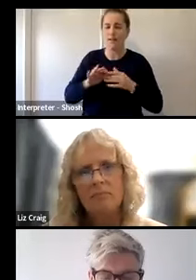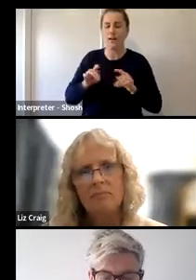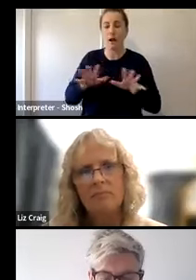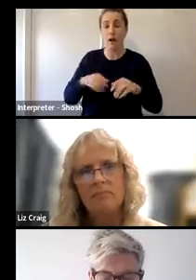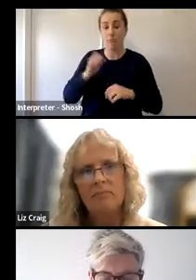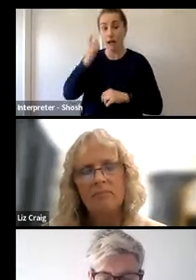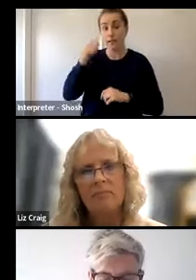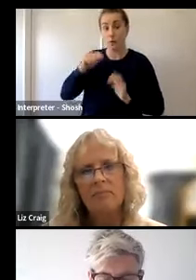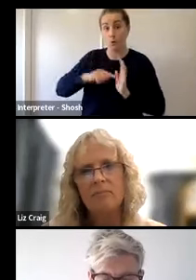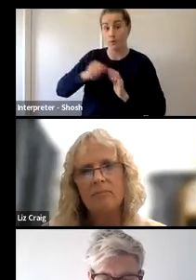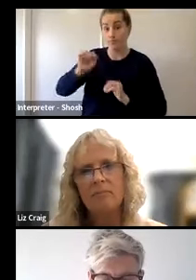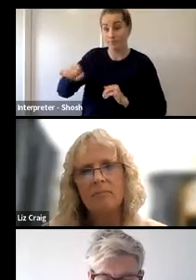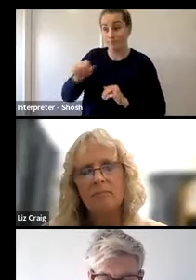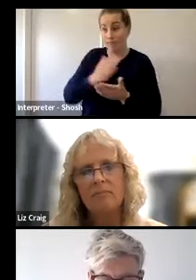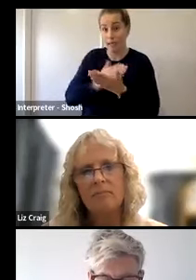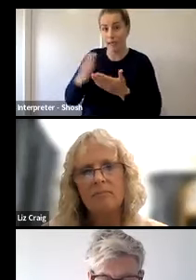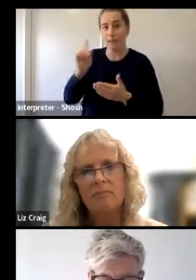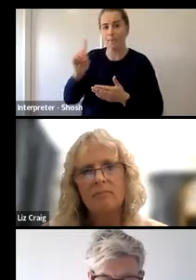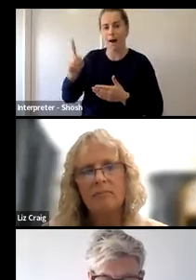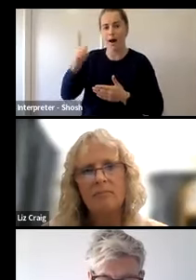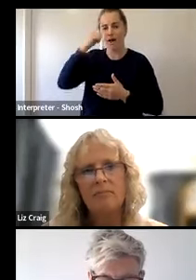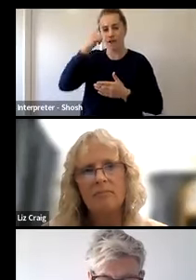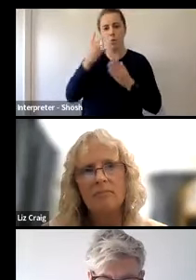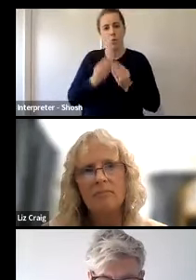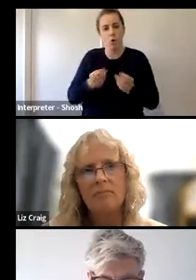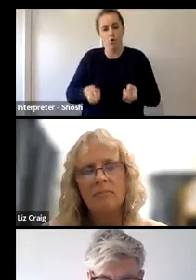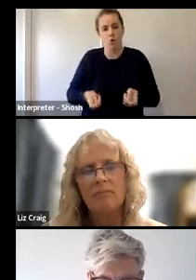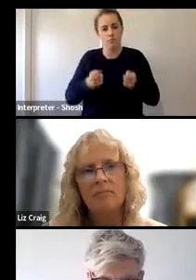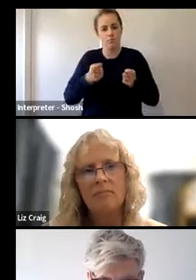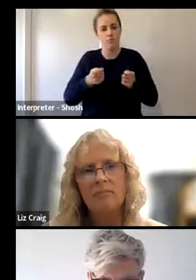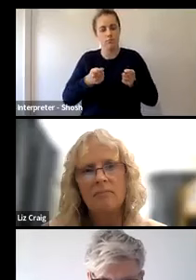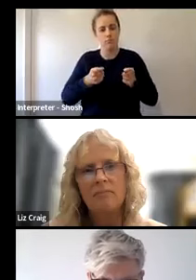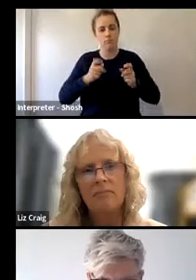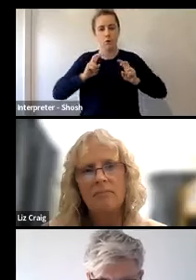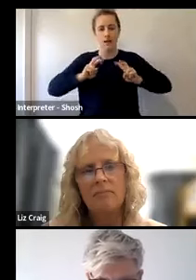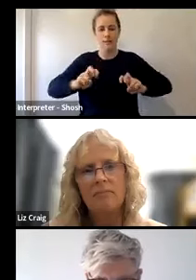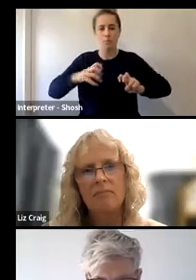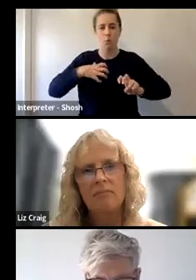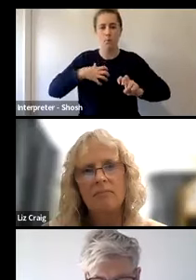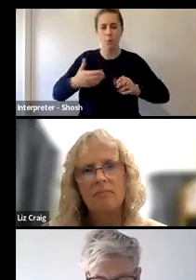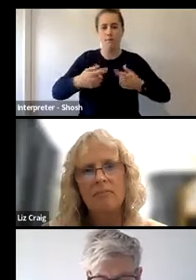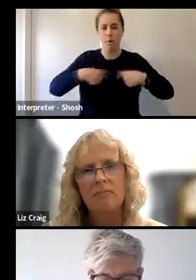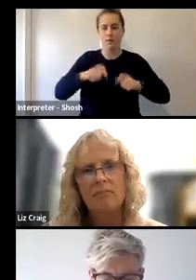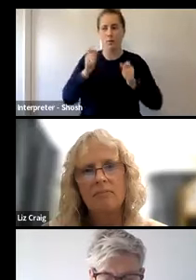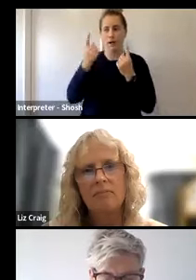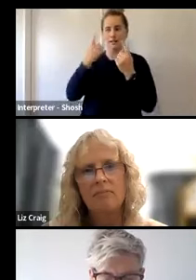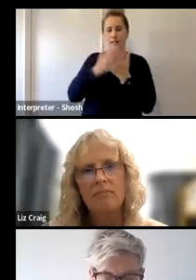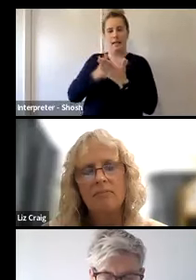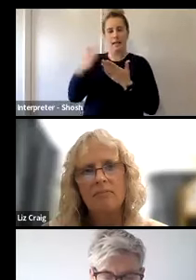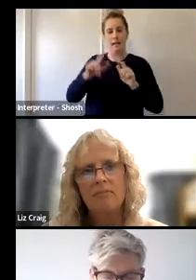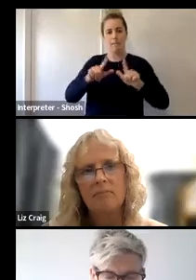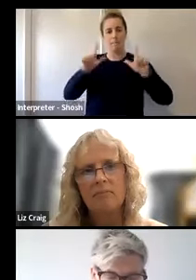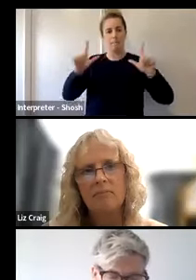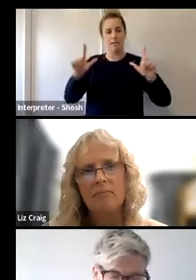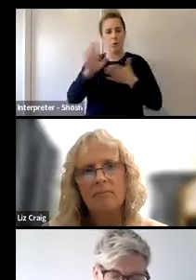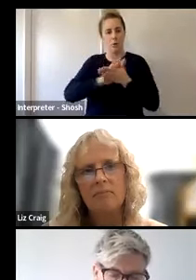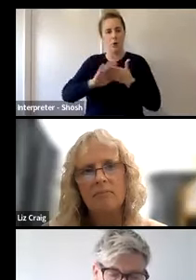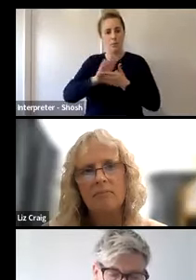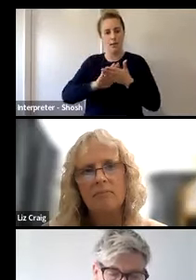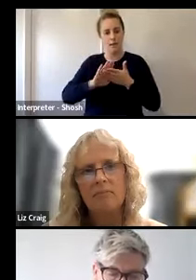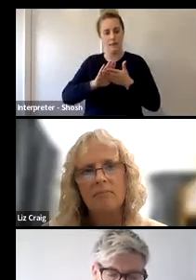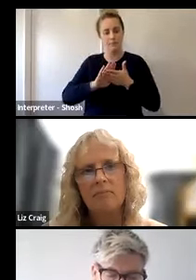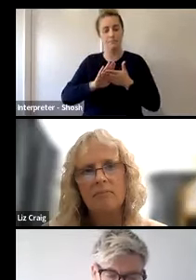get your point, absolutely what you're saying, but I think it's worthwhile you exploring that a little bit for us here so